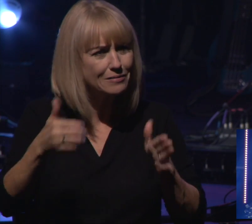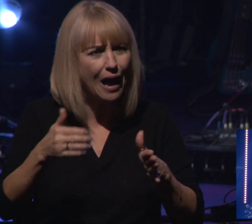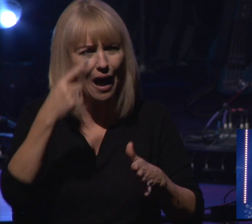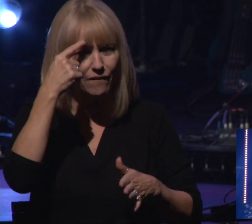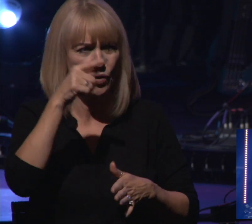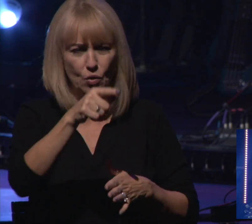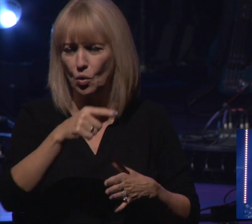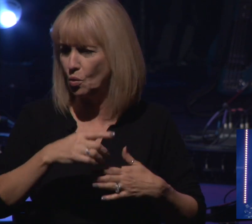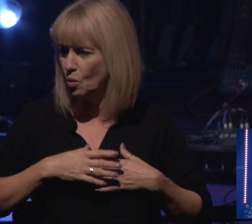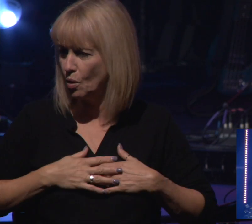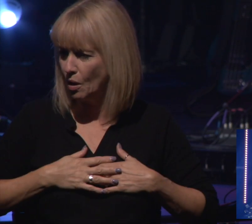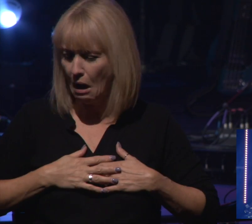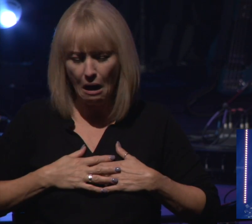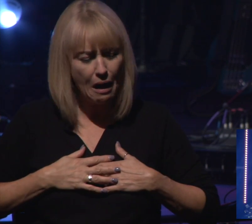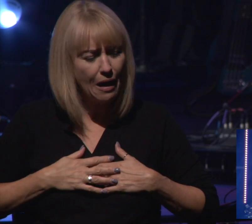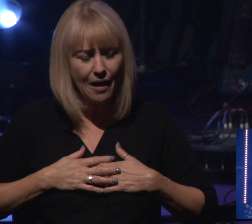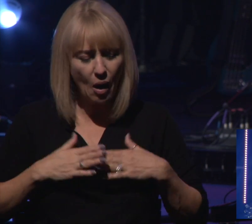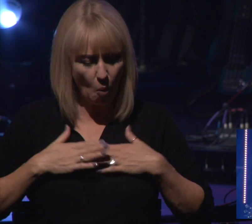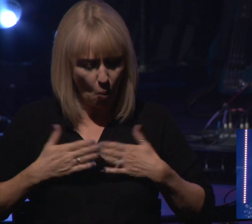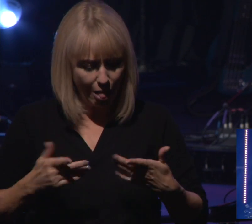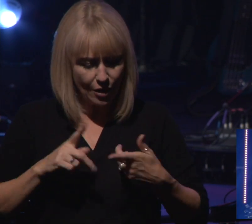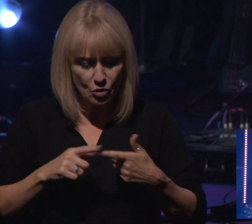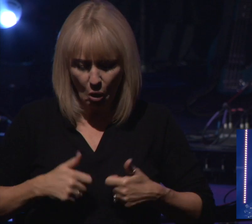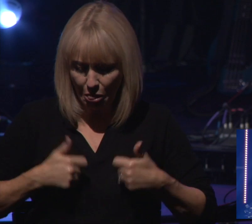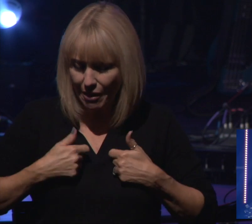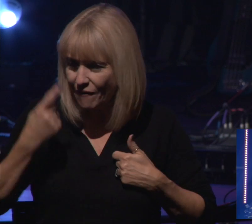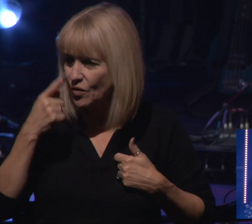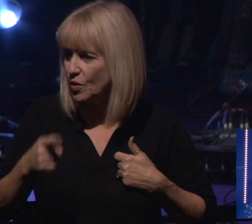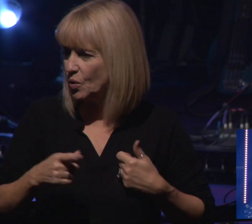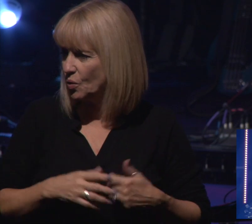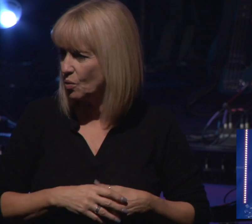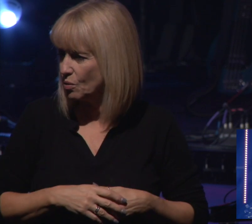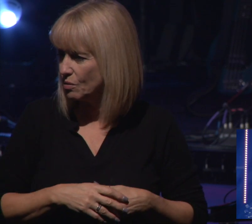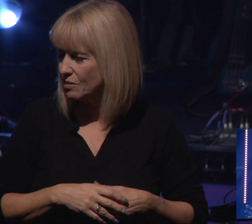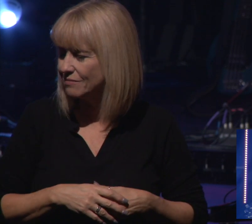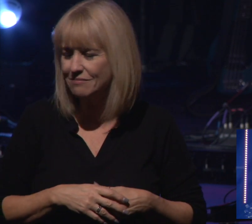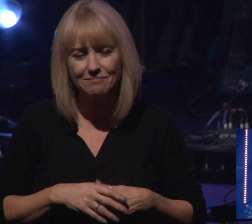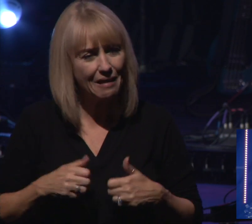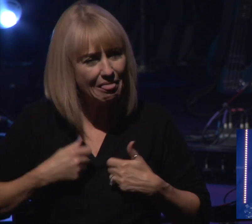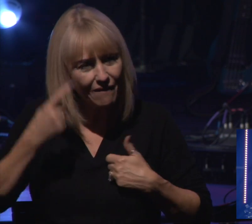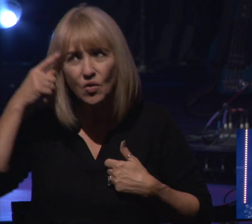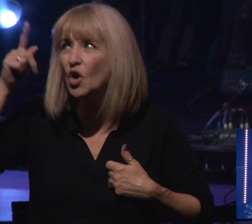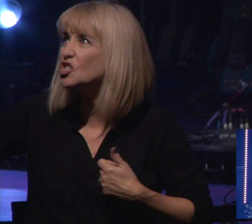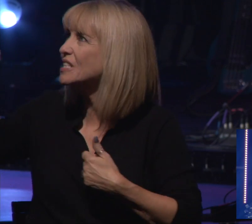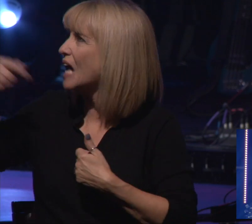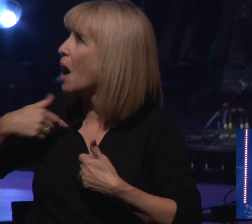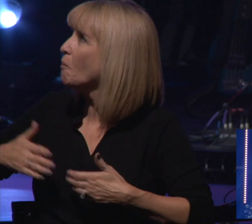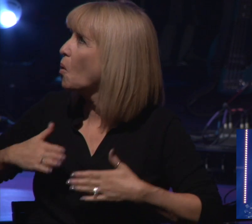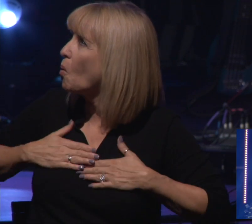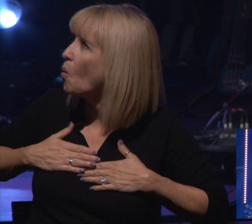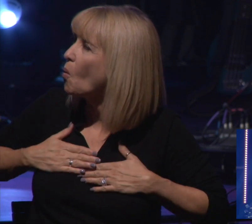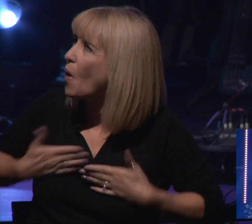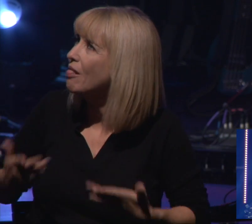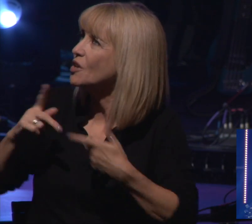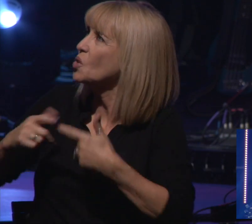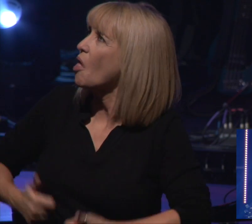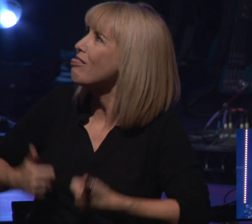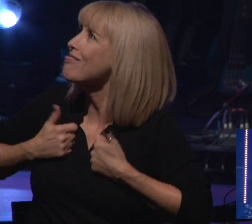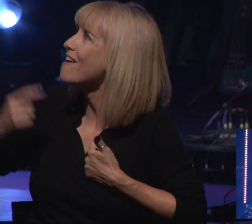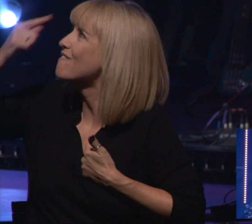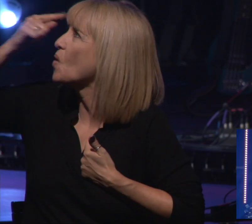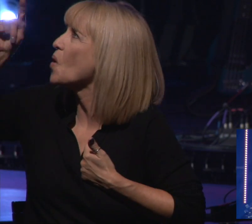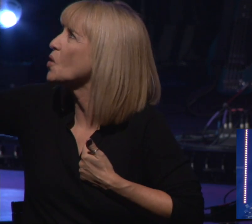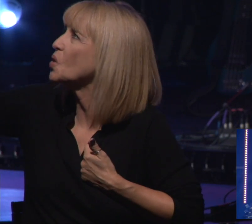committed to you. I'm willing to die for you, but I'm also willing to live for you. That's how we live for Jesus, but that's how we live in a